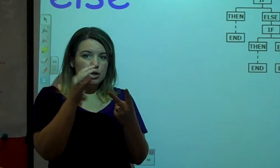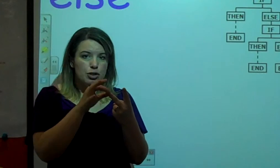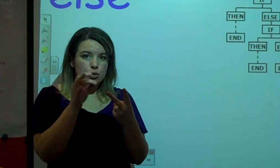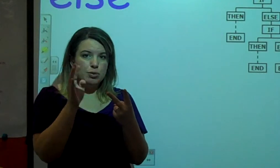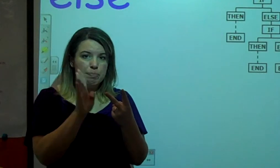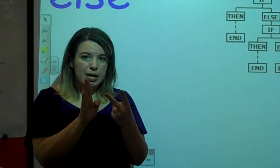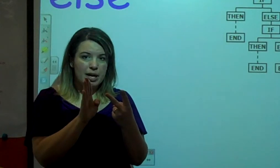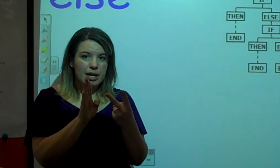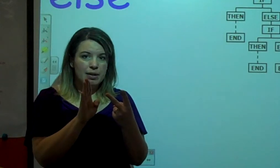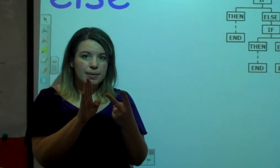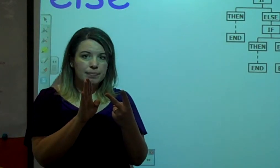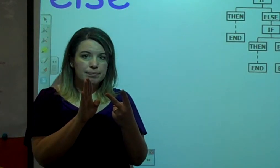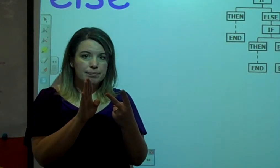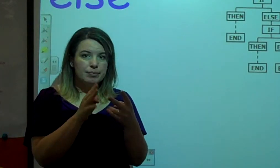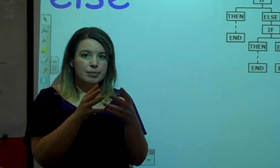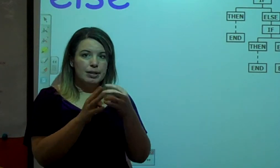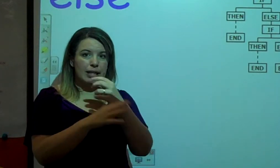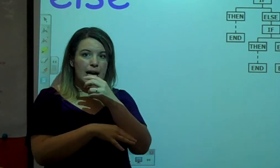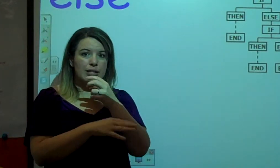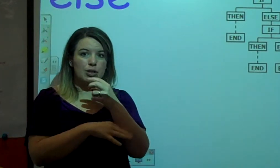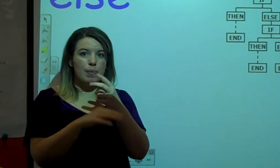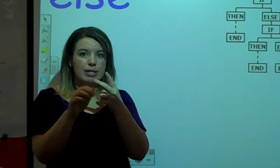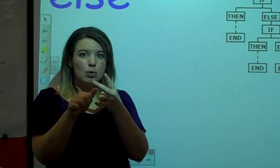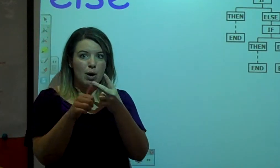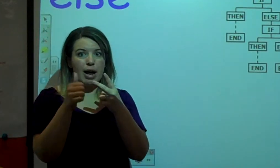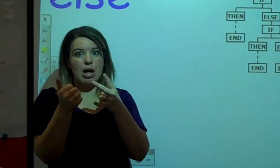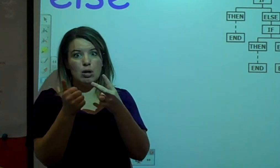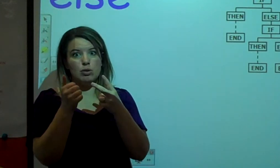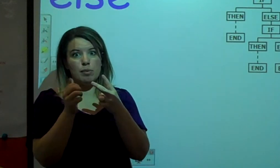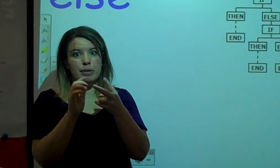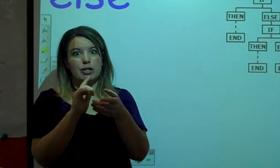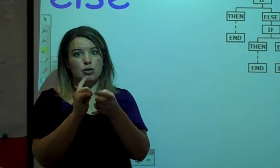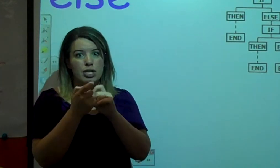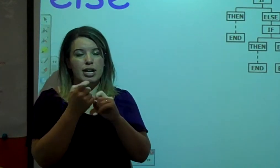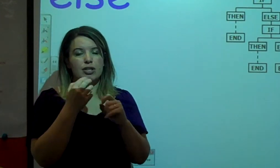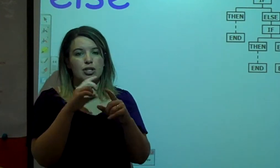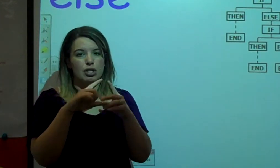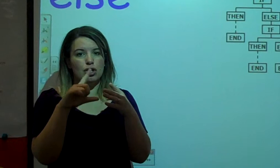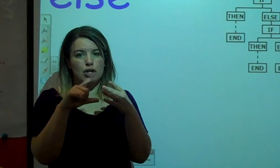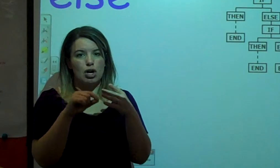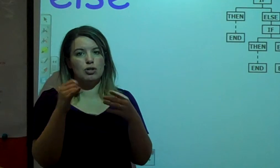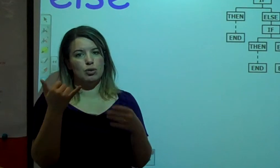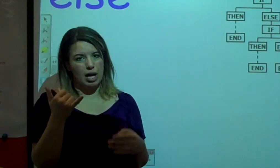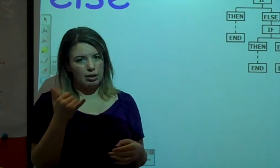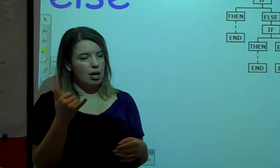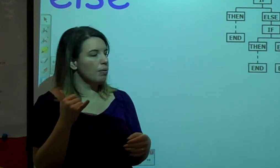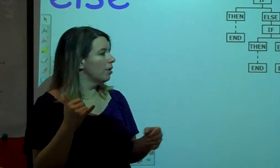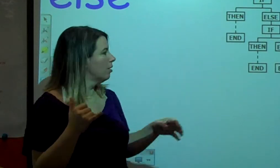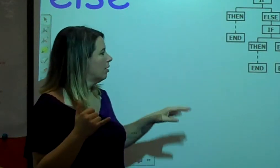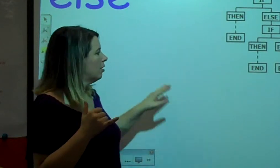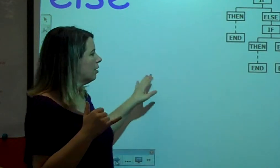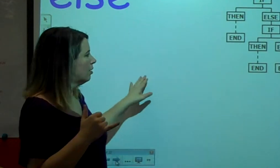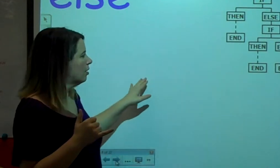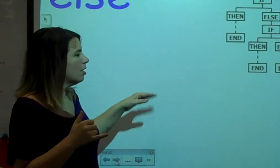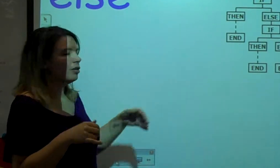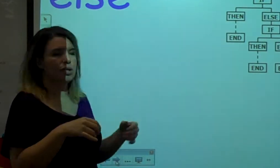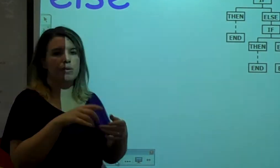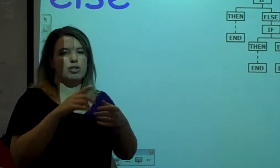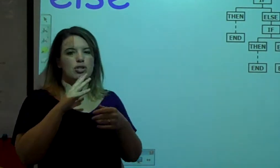you choose B, the consequence or else will be to change your card to yellow. So it's just